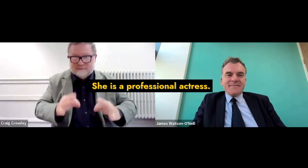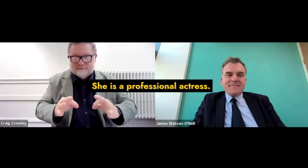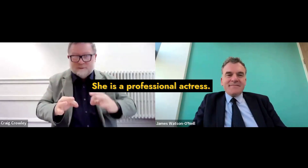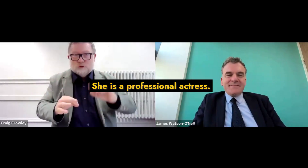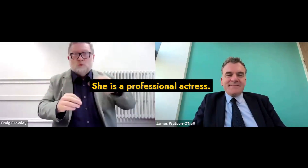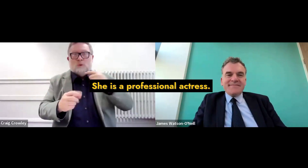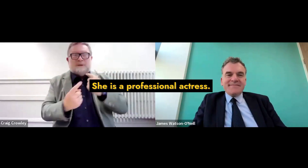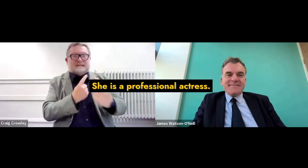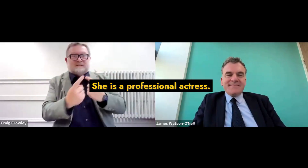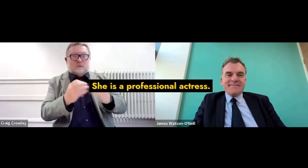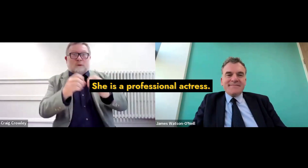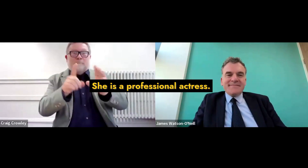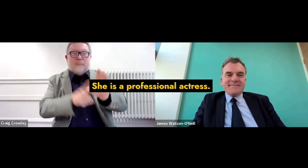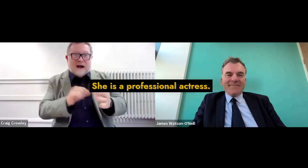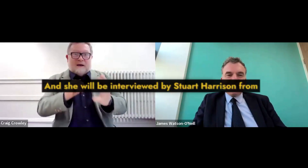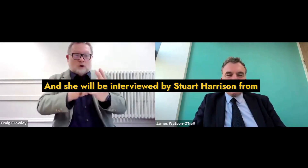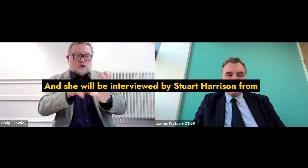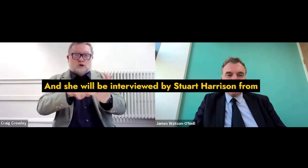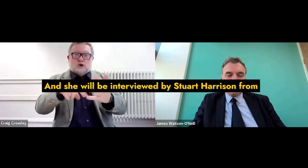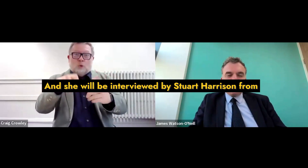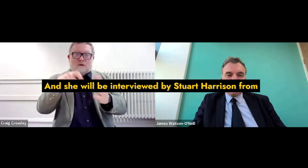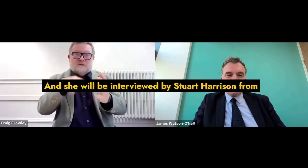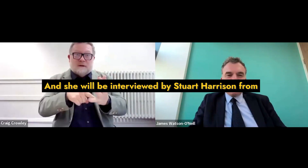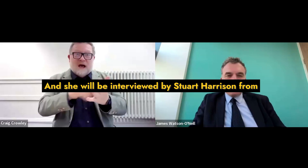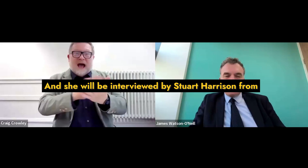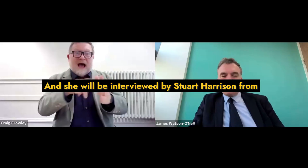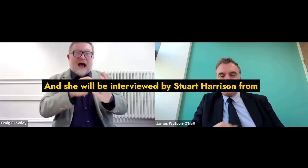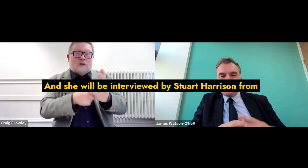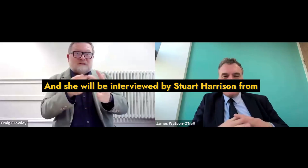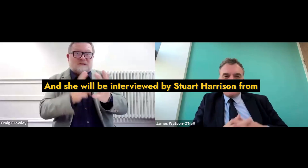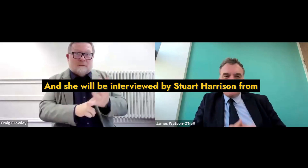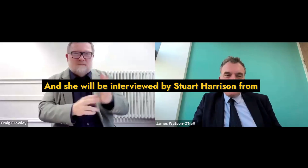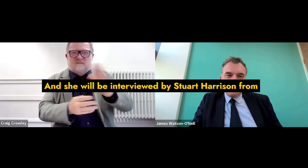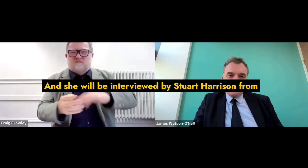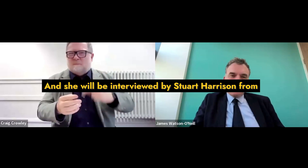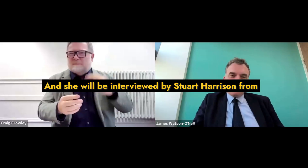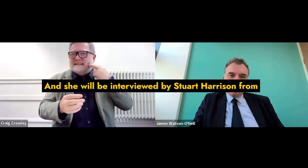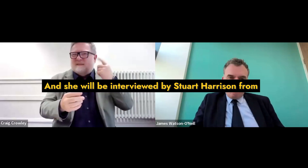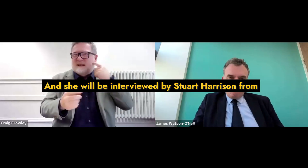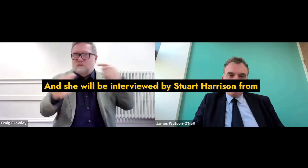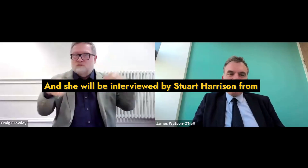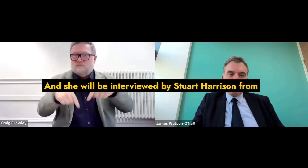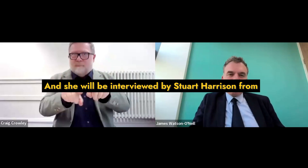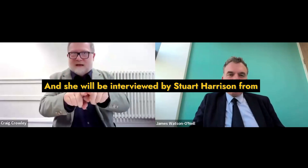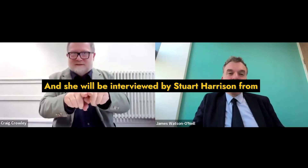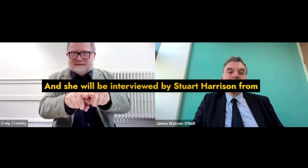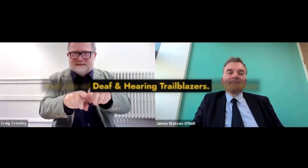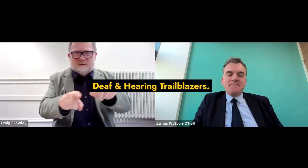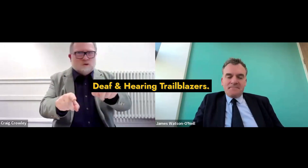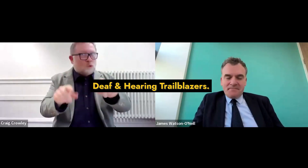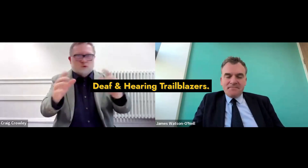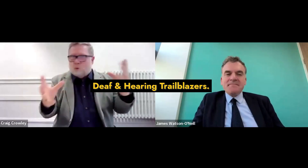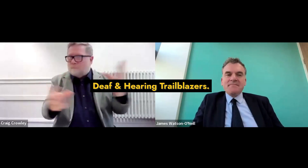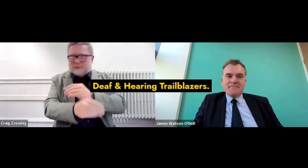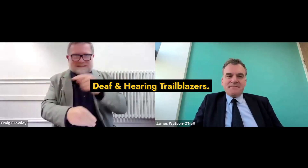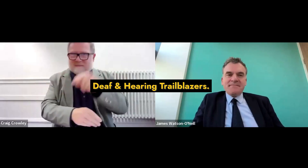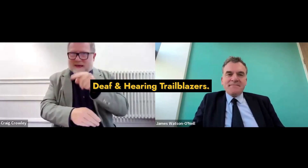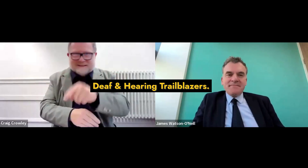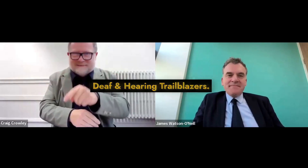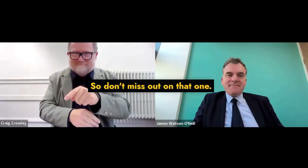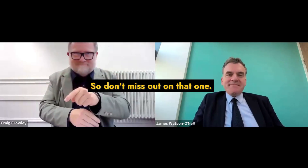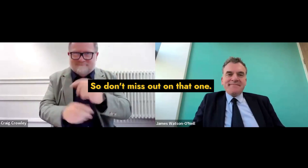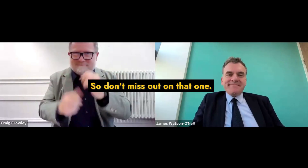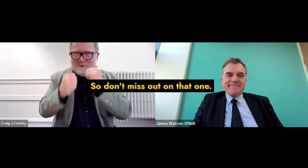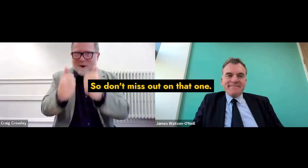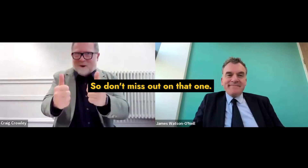She's a professional actress, and she will be interviewed by Stuart Harrison from Deaf Hearing